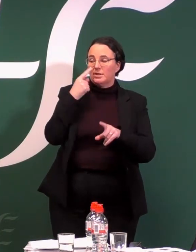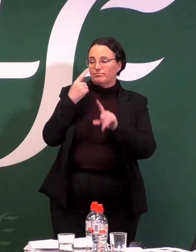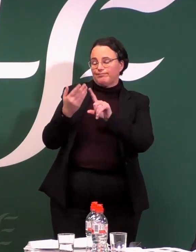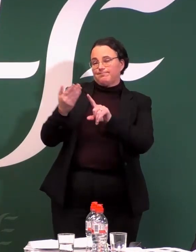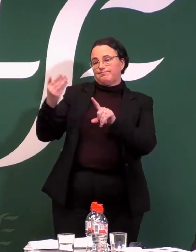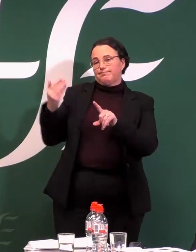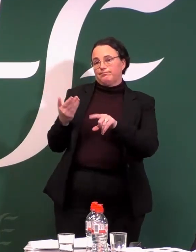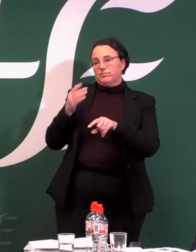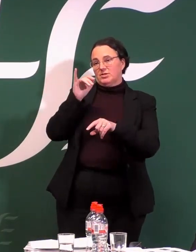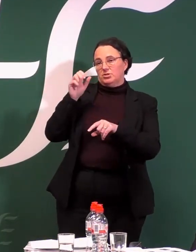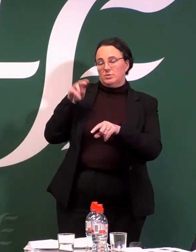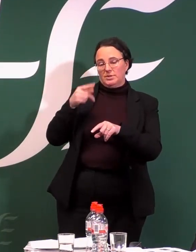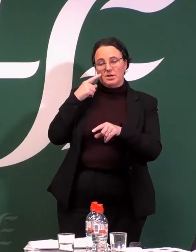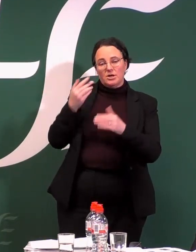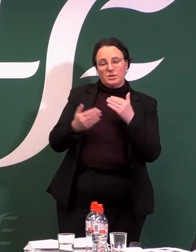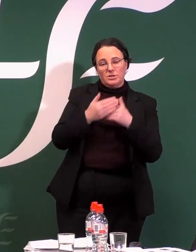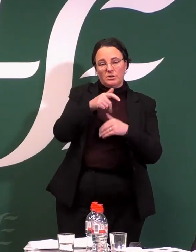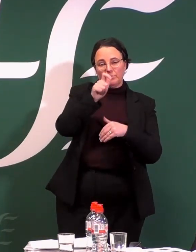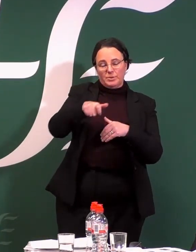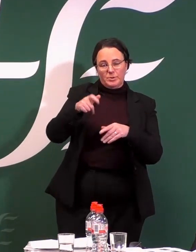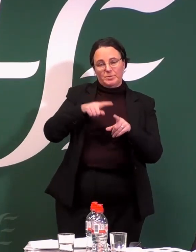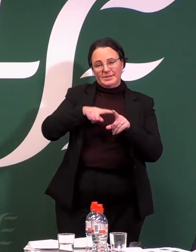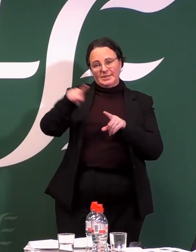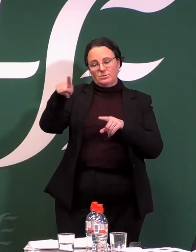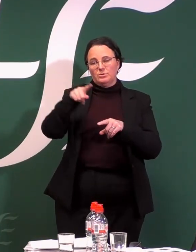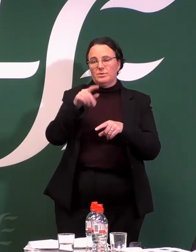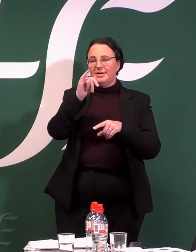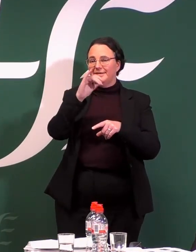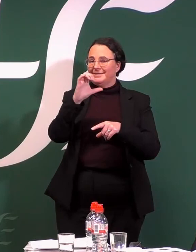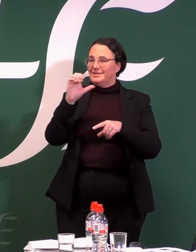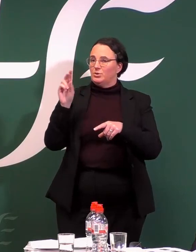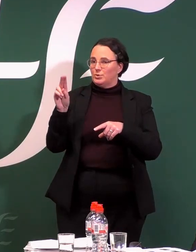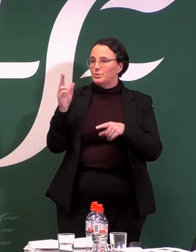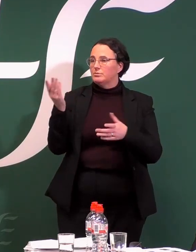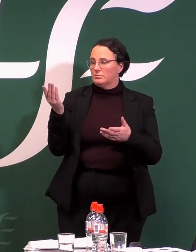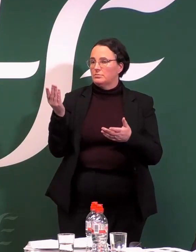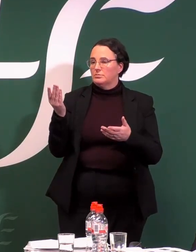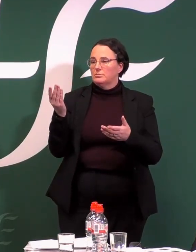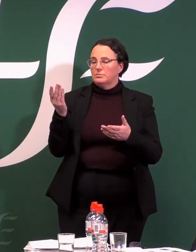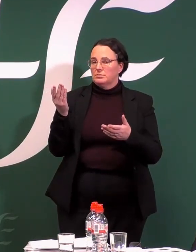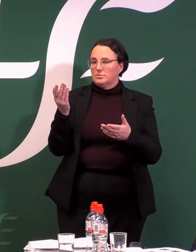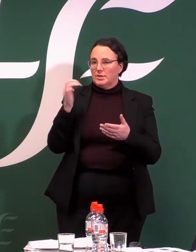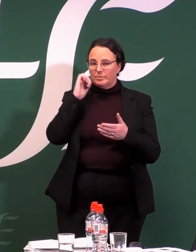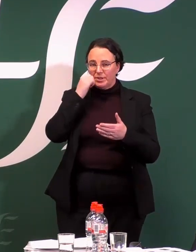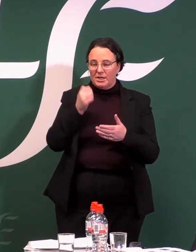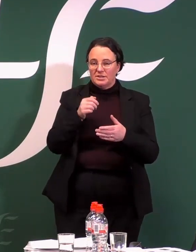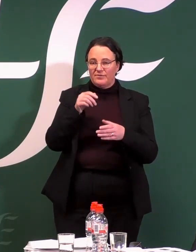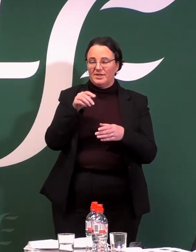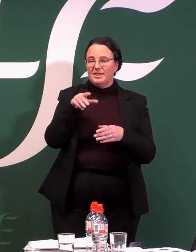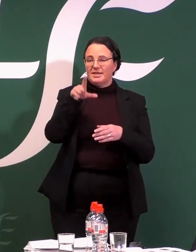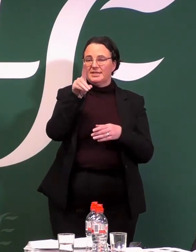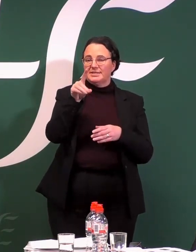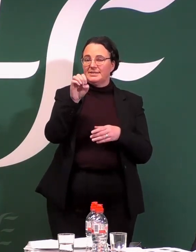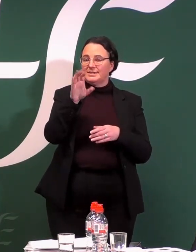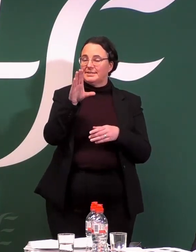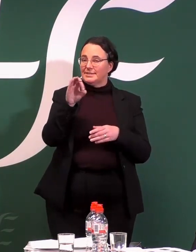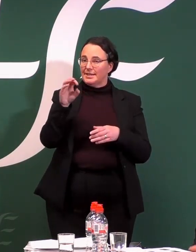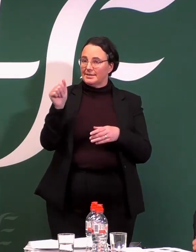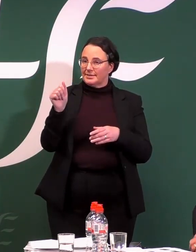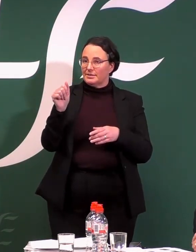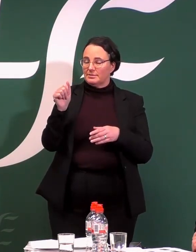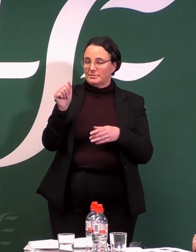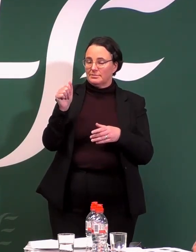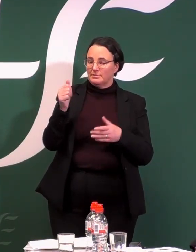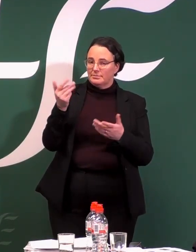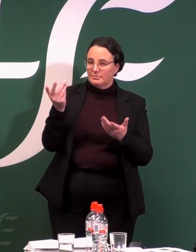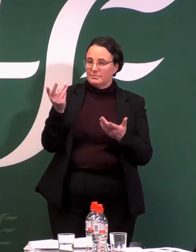began to see reports of younger people admitted to ICUs. It wasn't necessarily because the Delta variant was any more adept at